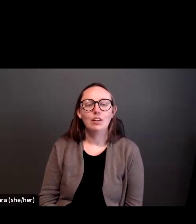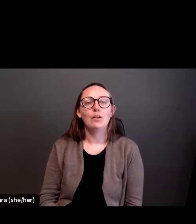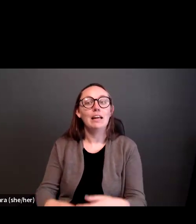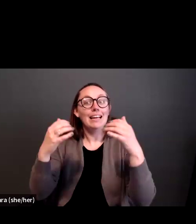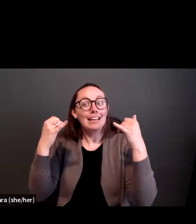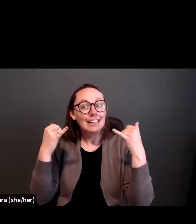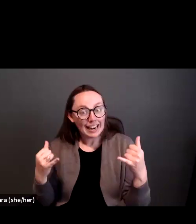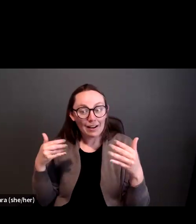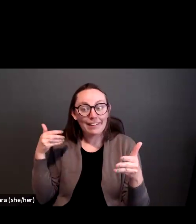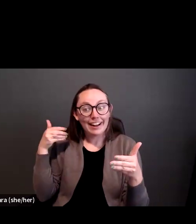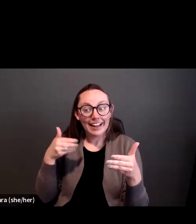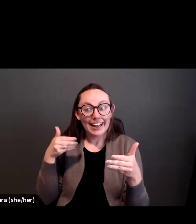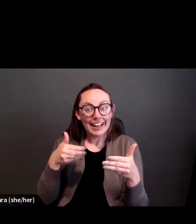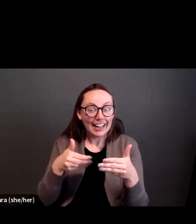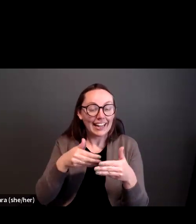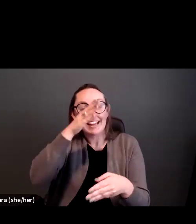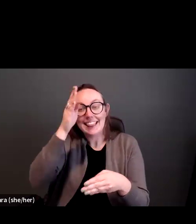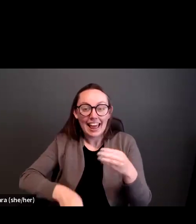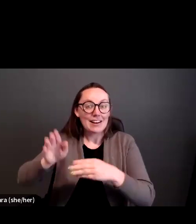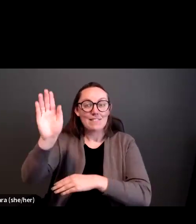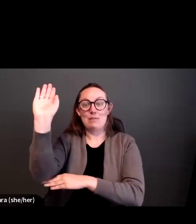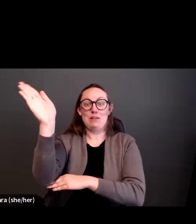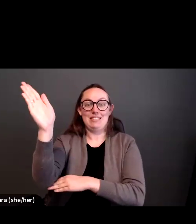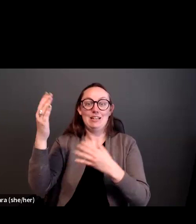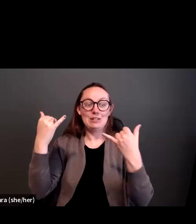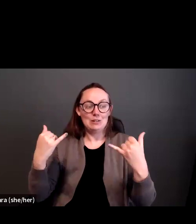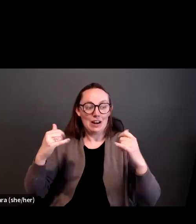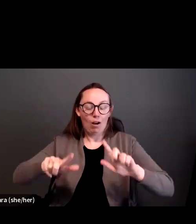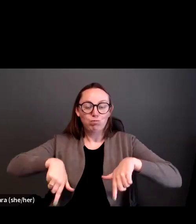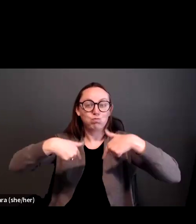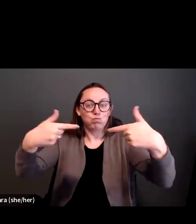presentation, and we would love to open things up to questions from you all.